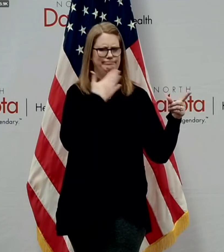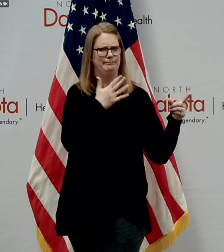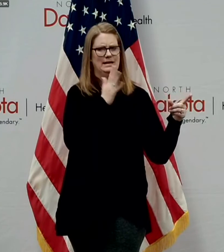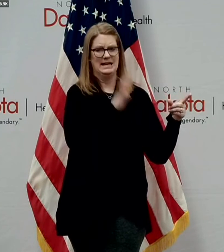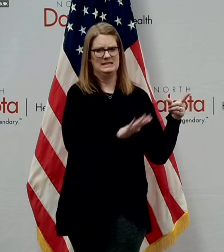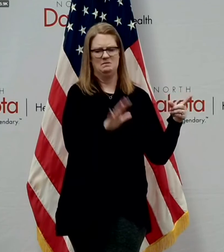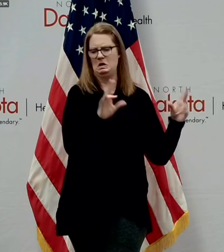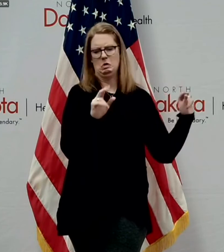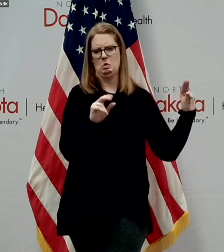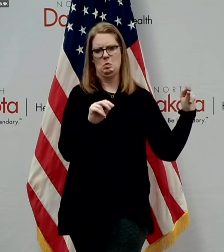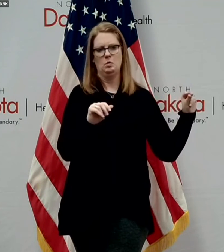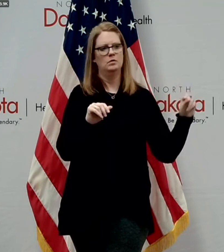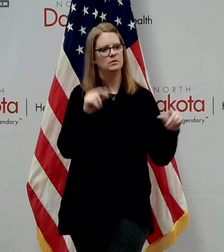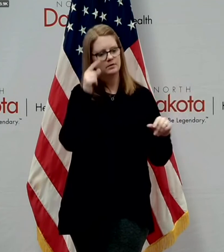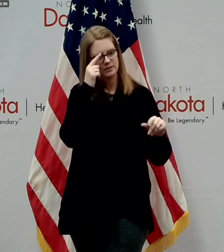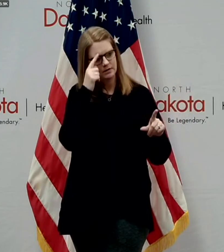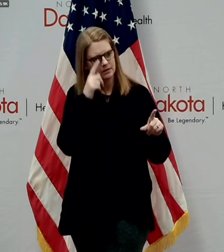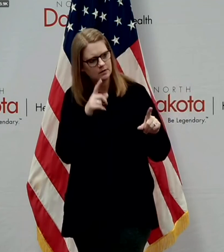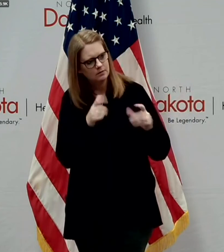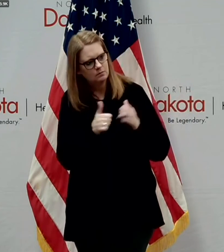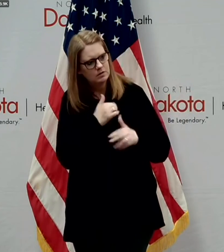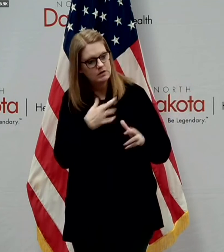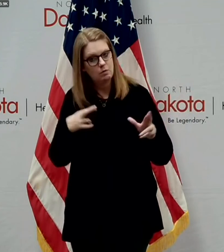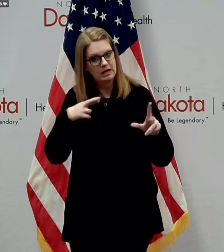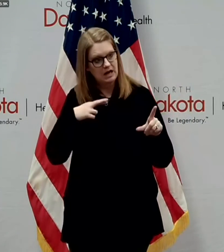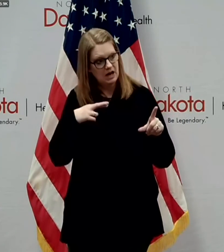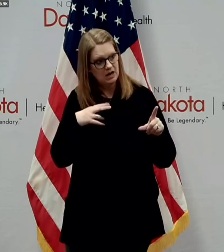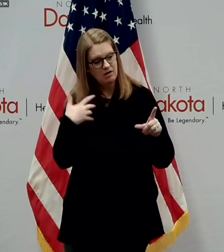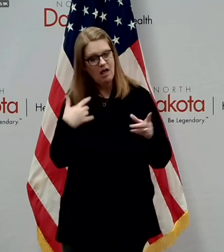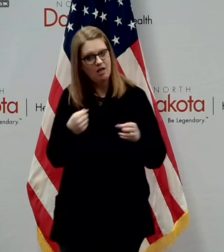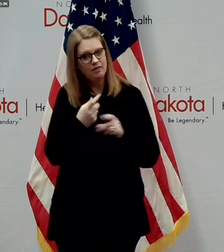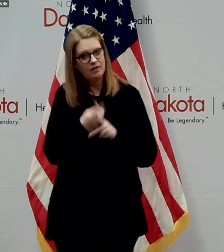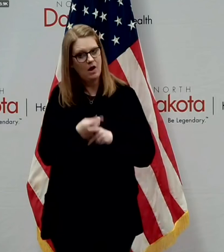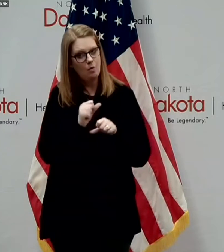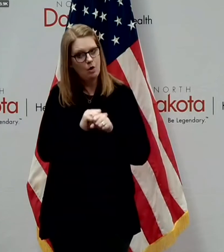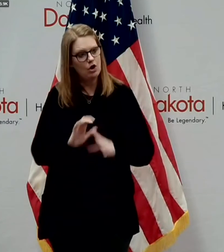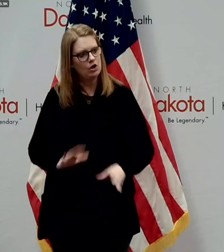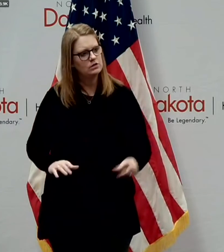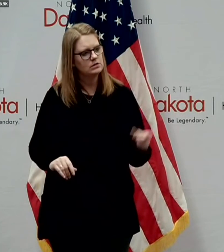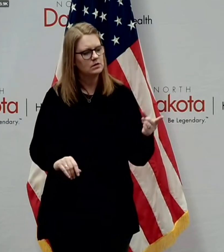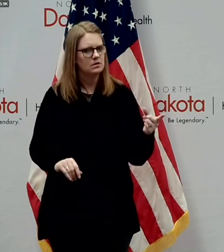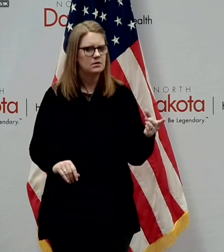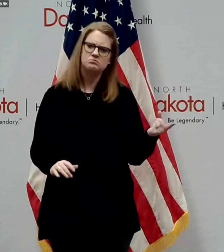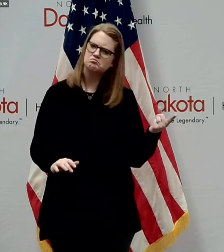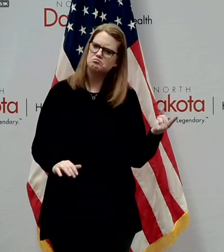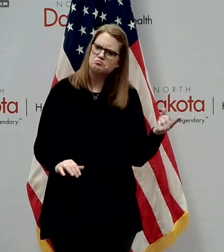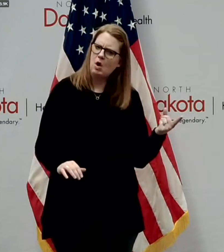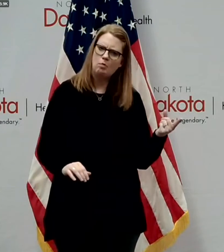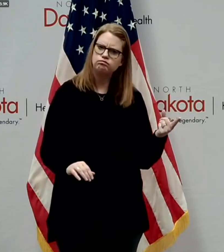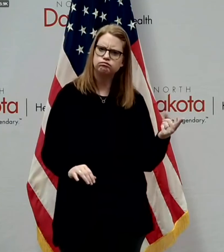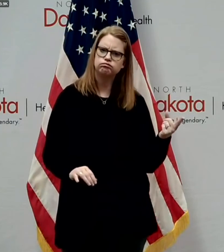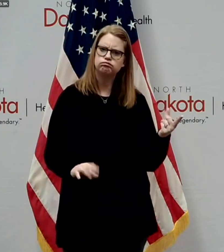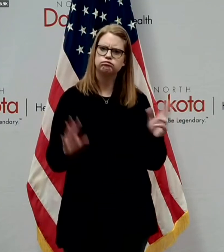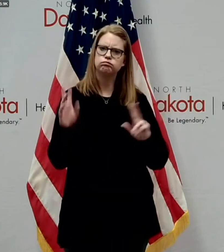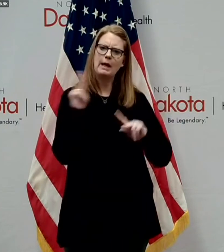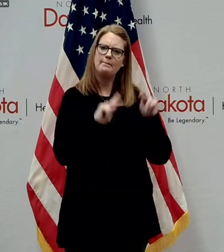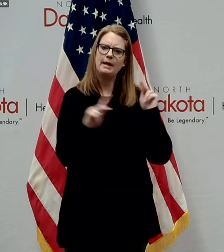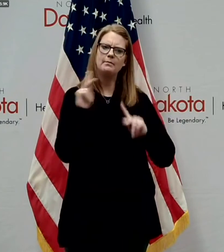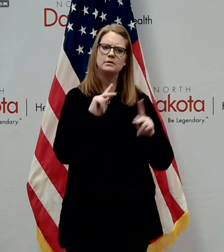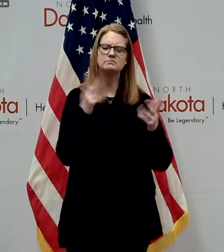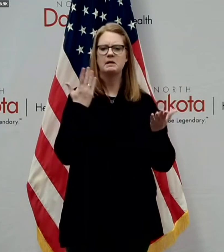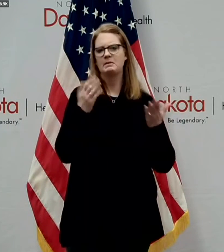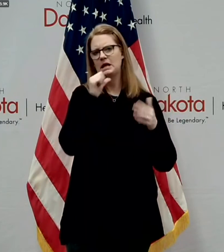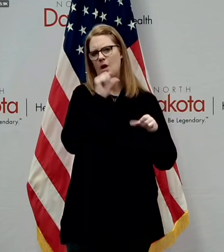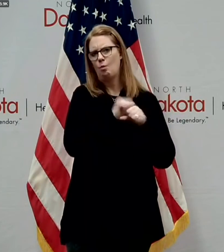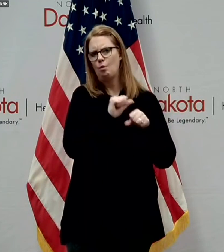that. No. Okay. Retired healthcare workers, though, for the most part. Not necessarily. Just people who might not be in the workforce